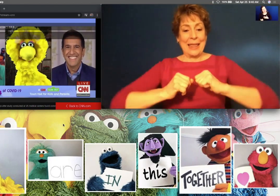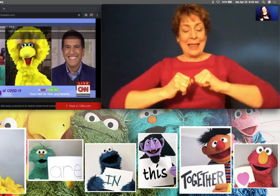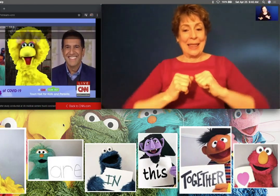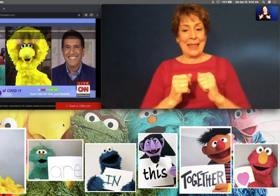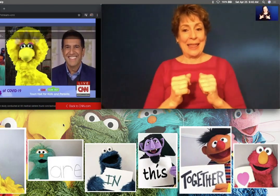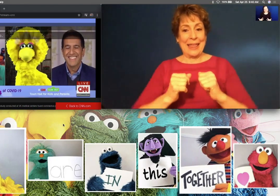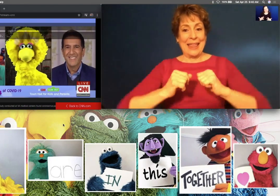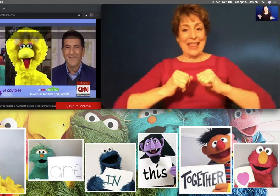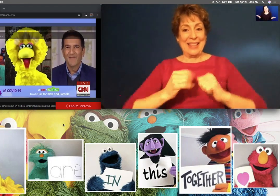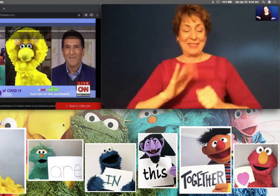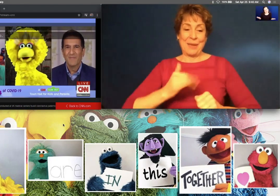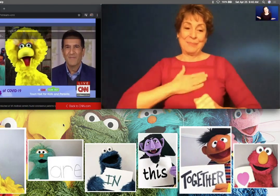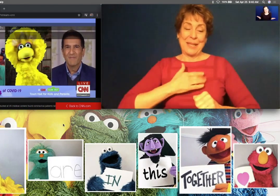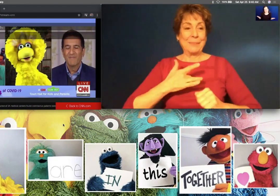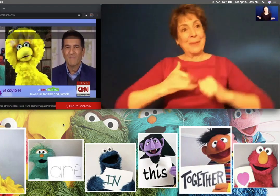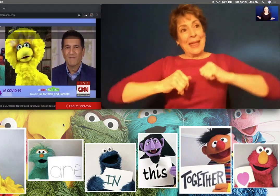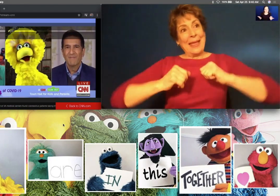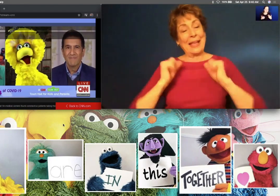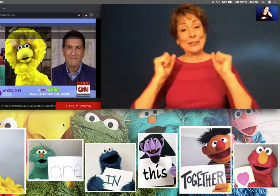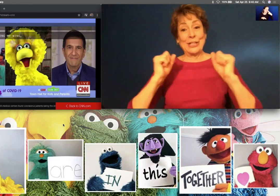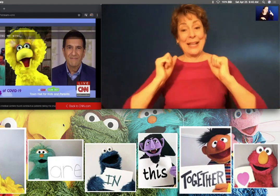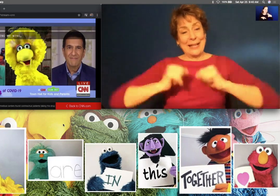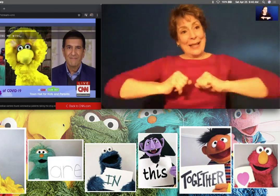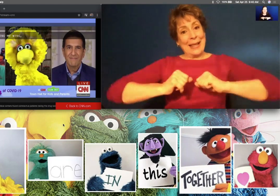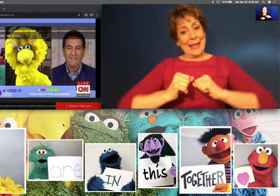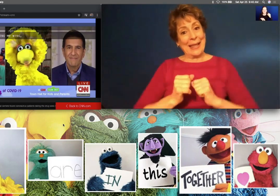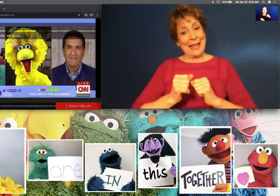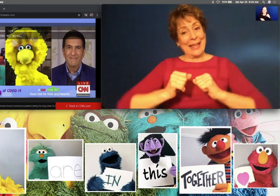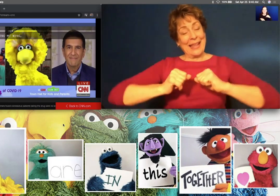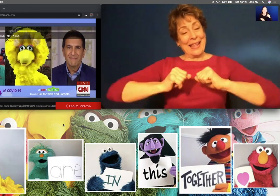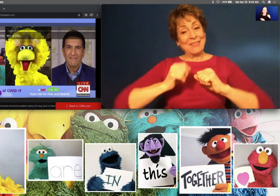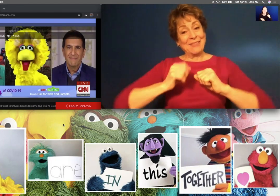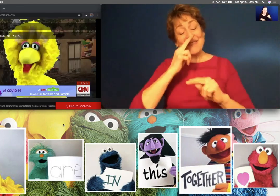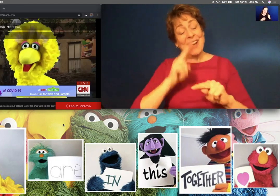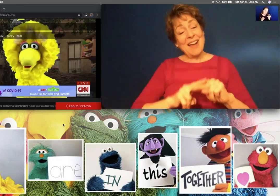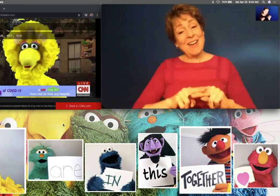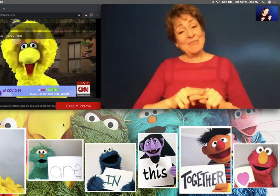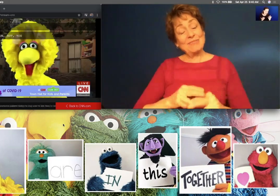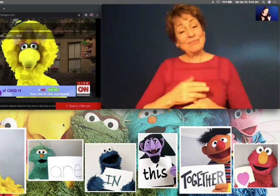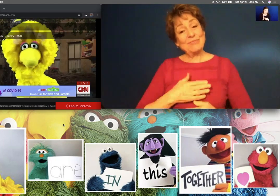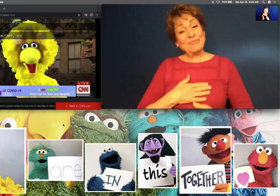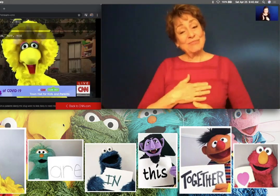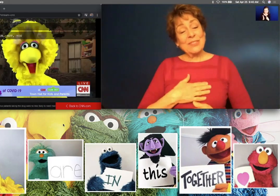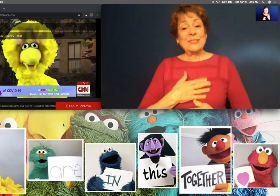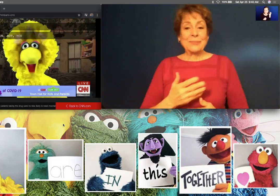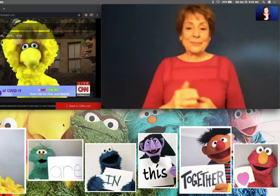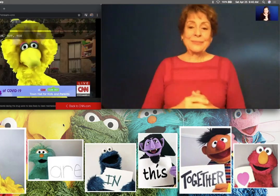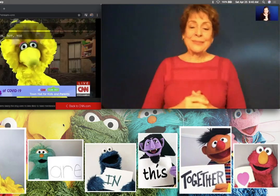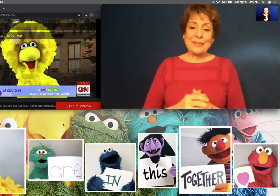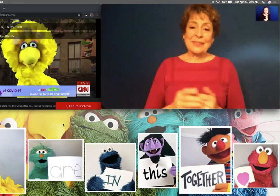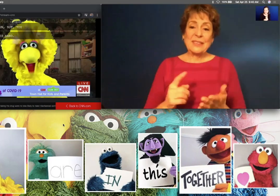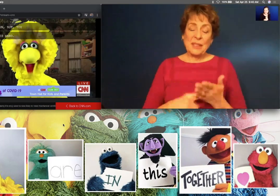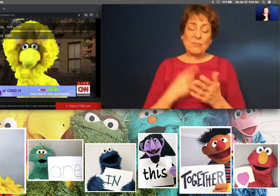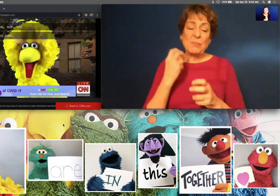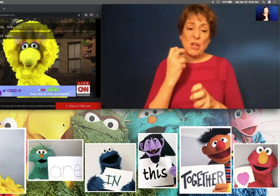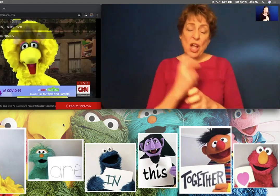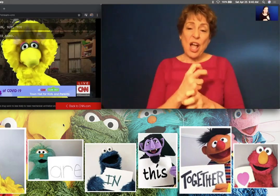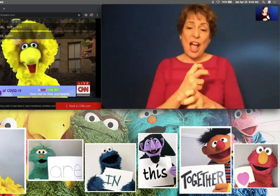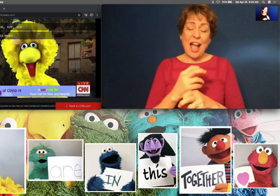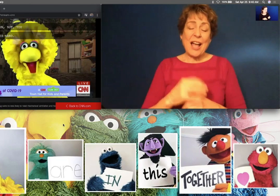It's called the flap. It's just me flapping my wing, really. And it's been a lot of fun, but,